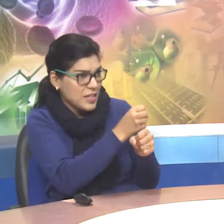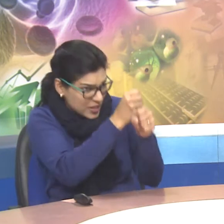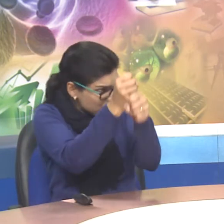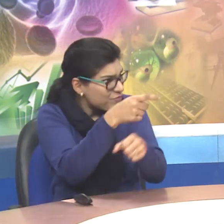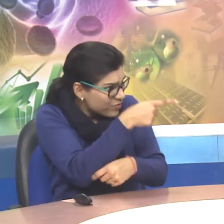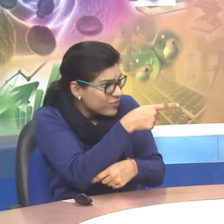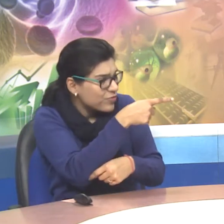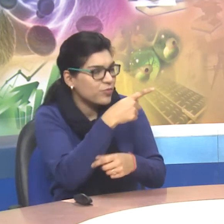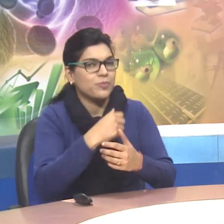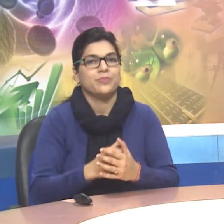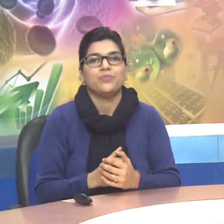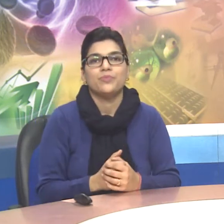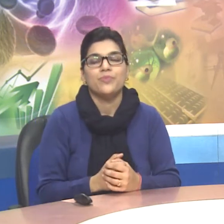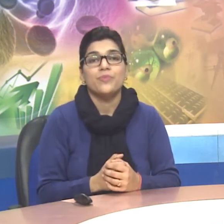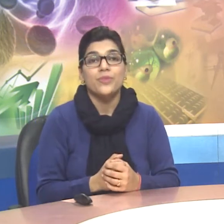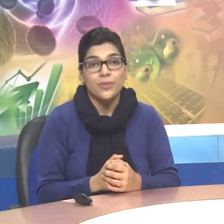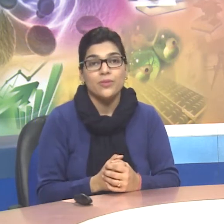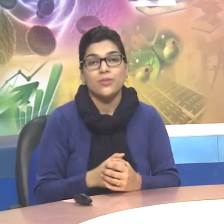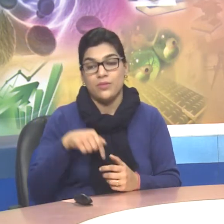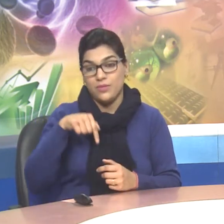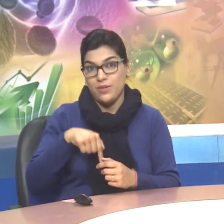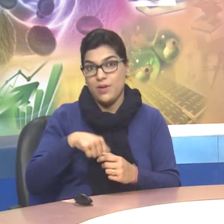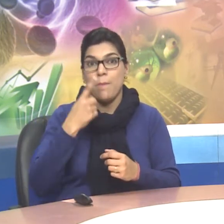What you have bought for Aradhna?